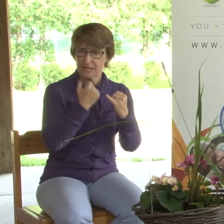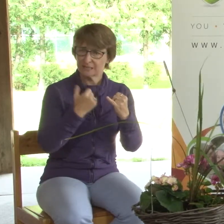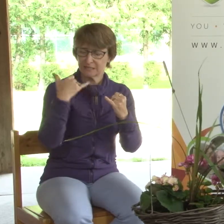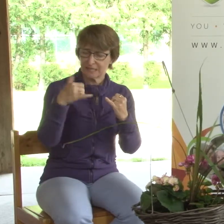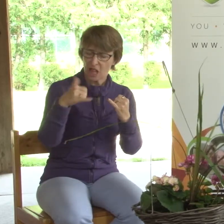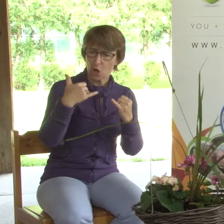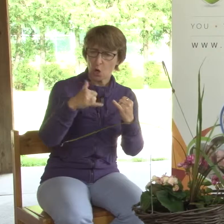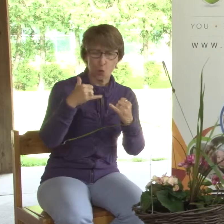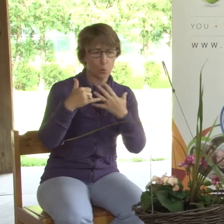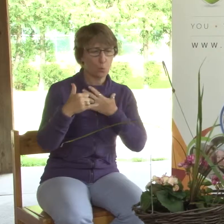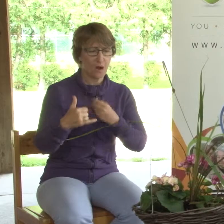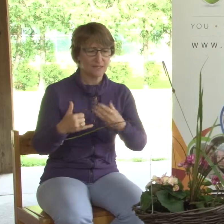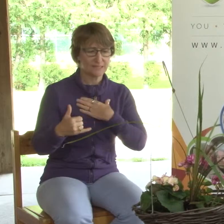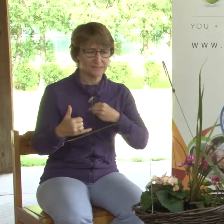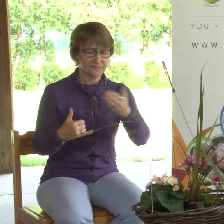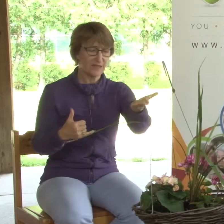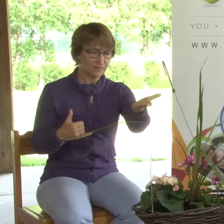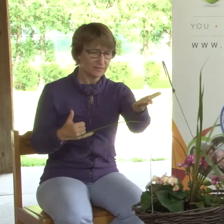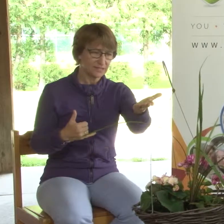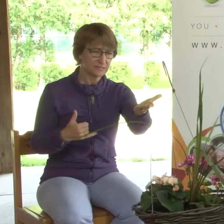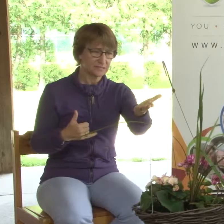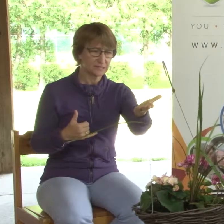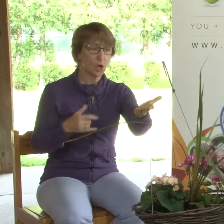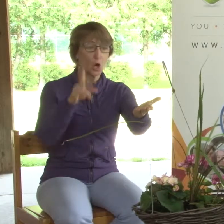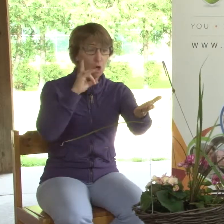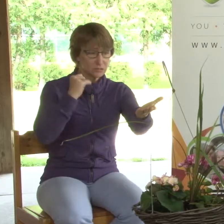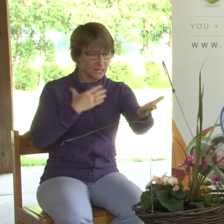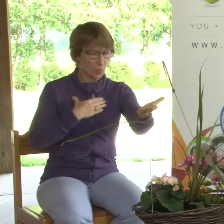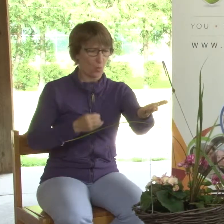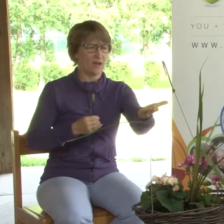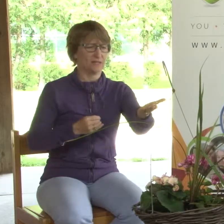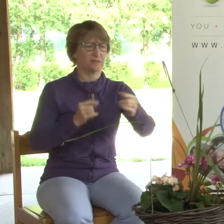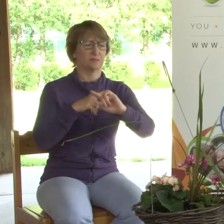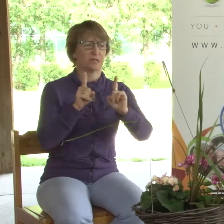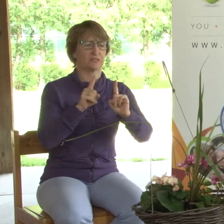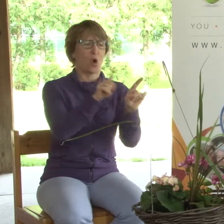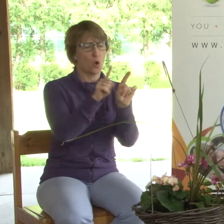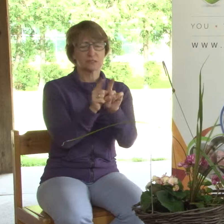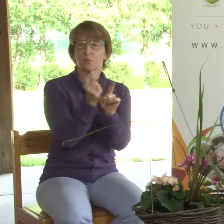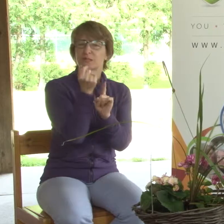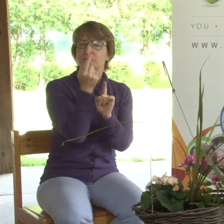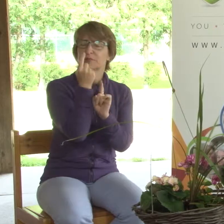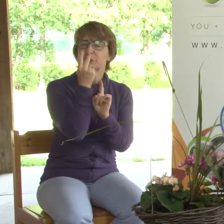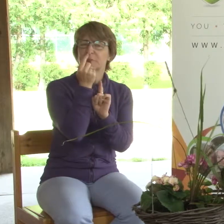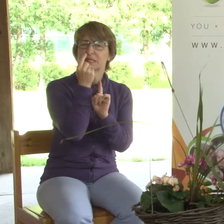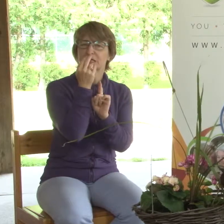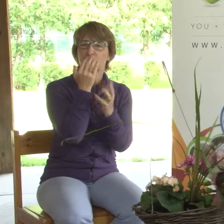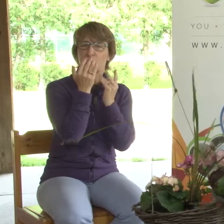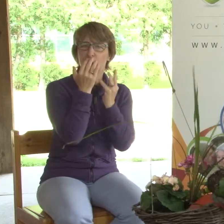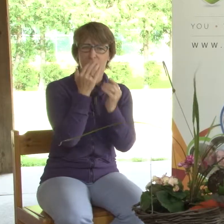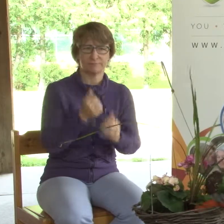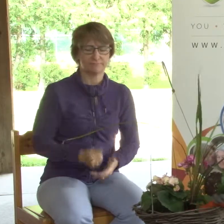yellows, whites. In fact, this one looks white almost on this side, but if you notice, it's a very nice pinky tinged color. Very